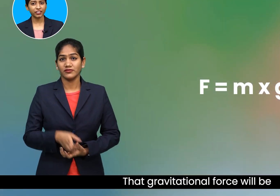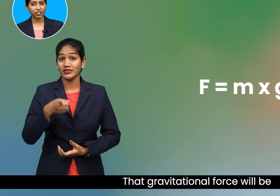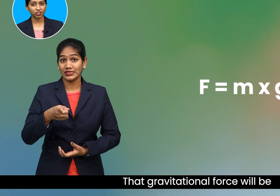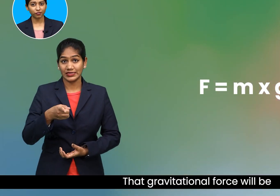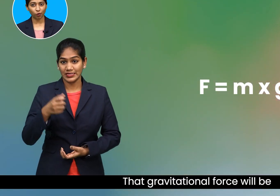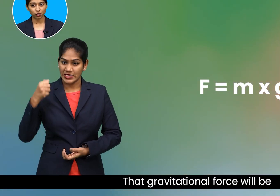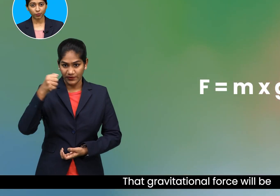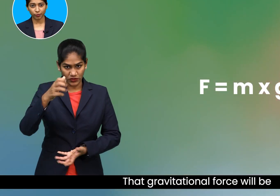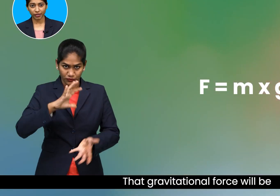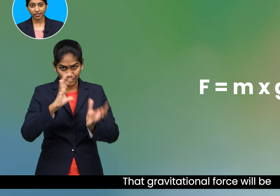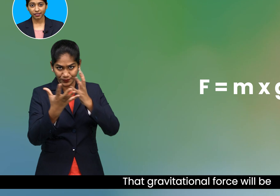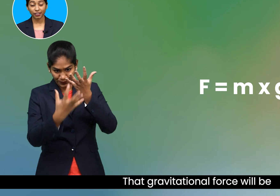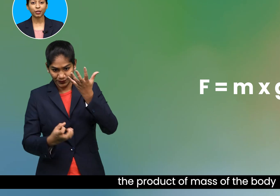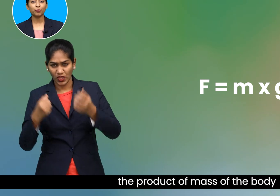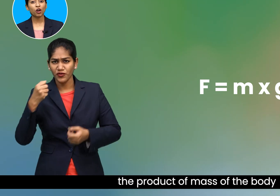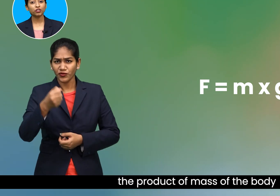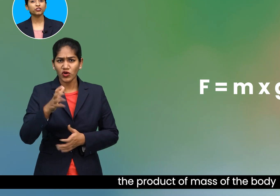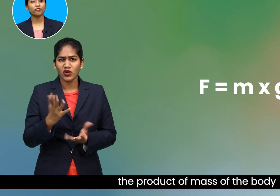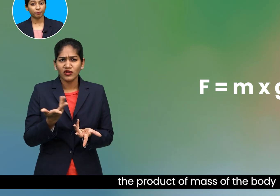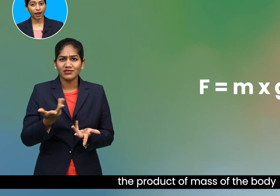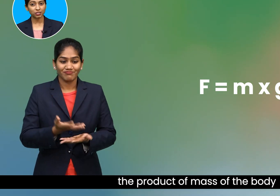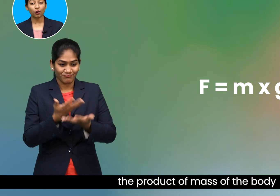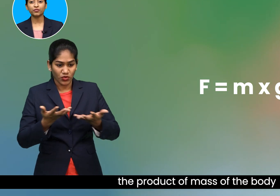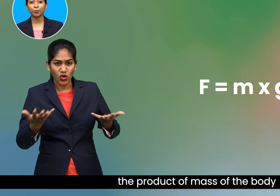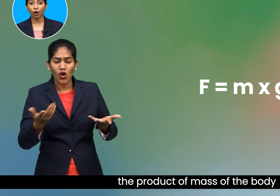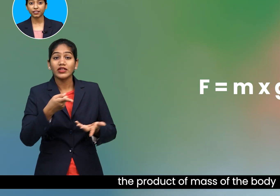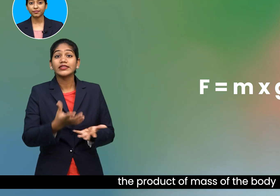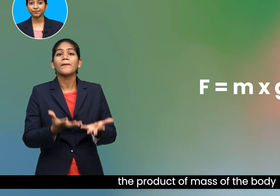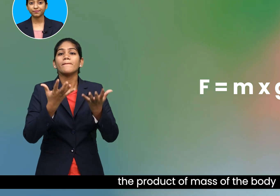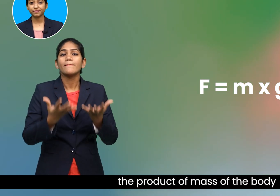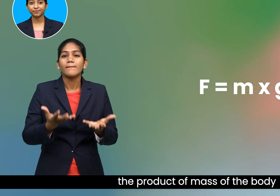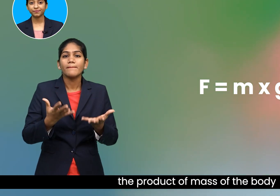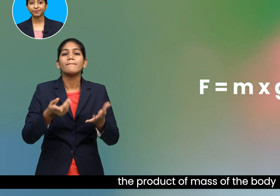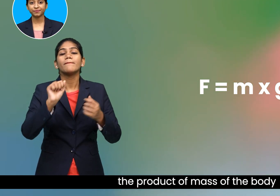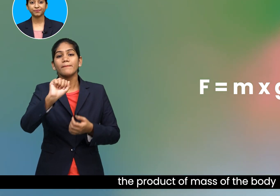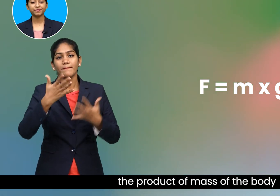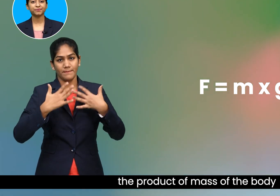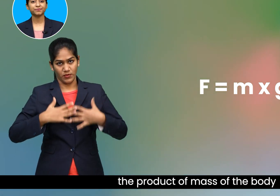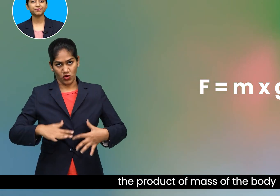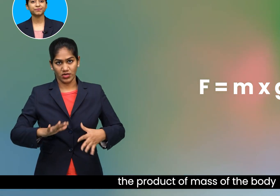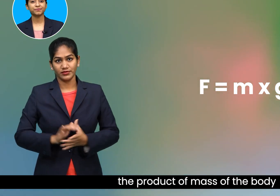That gravitational force will be the product of mass of the body